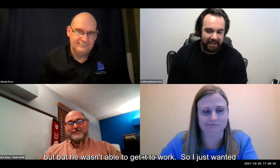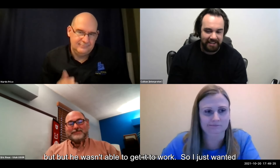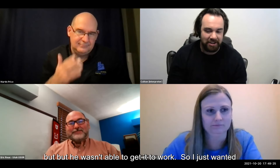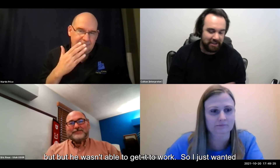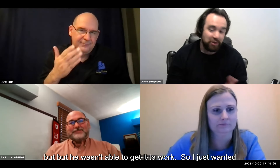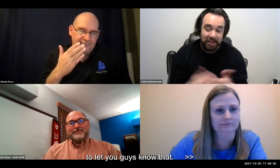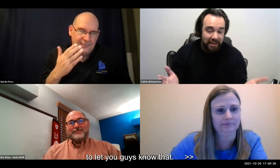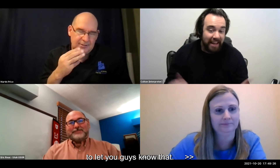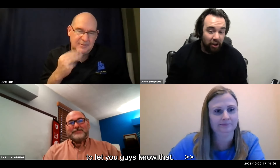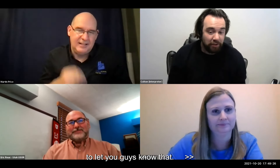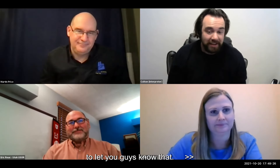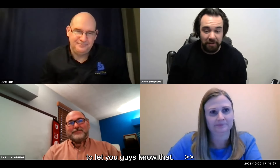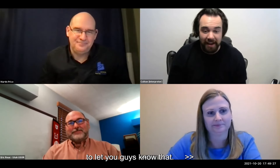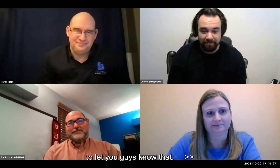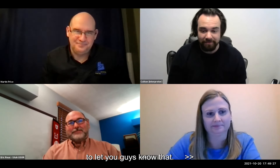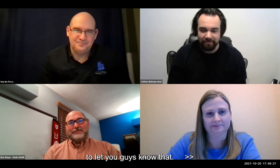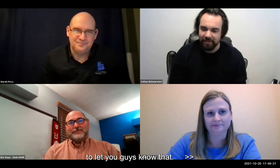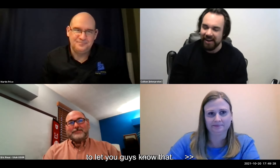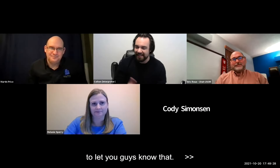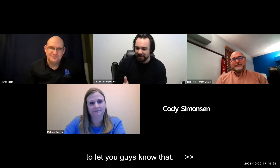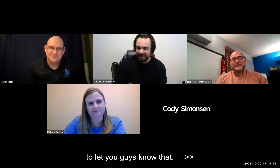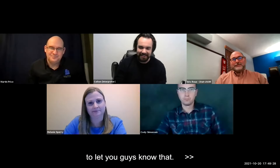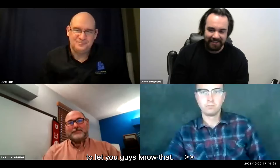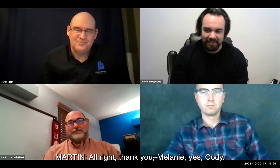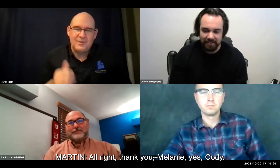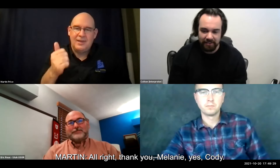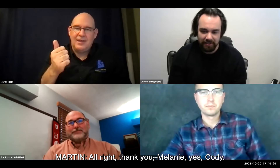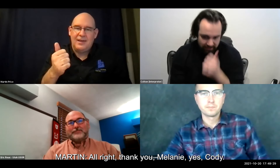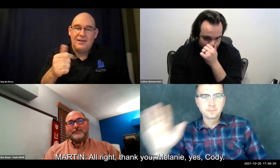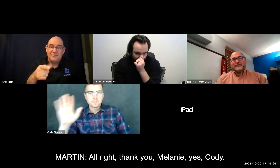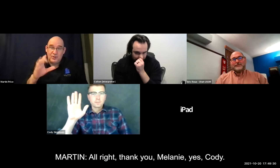being able to get his internet to work. So I just want to let all of you guys know that. All right, thank you, Melanie.